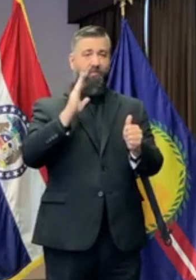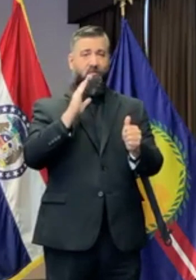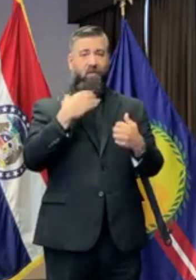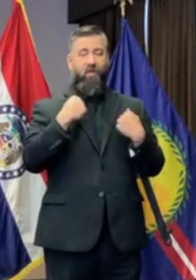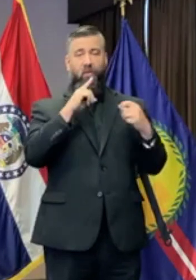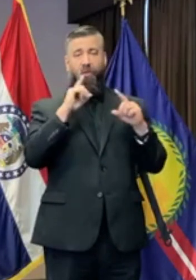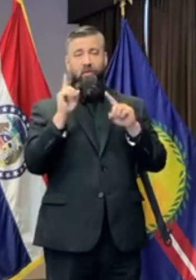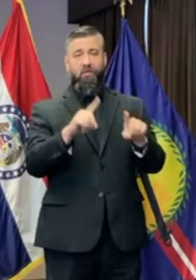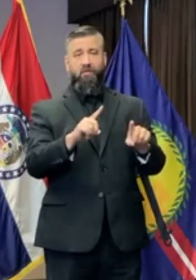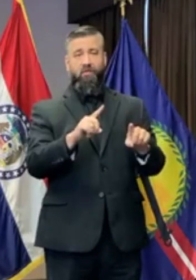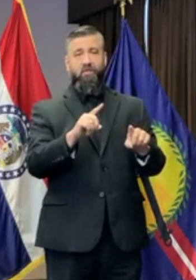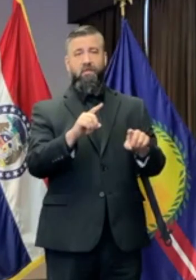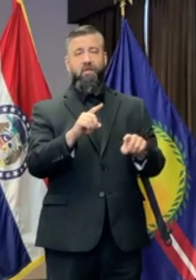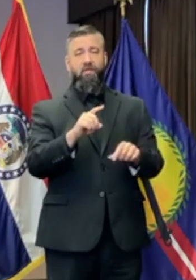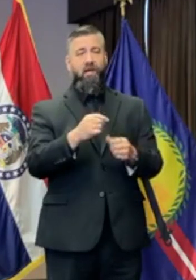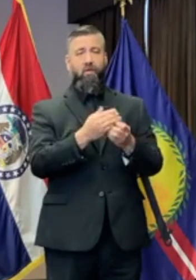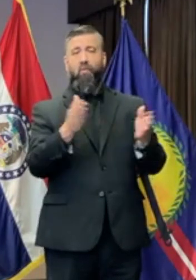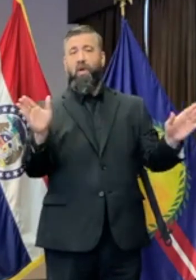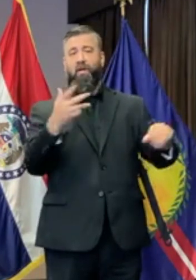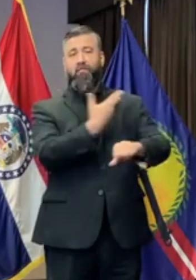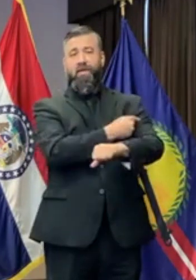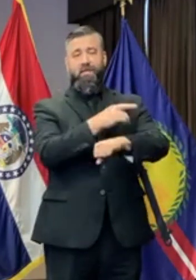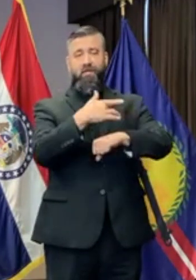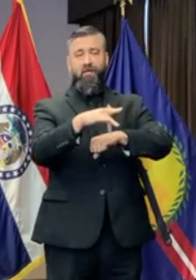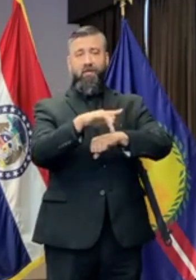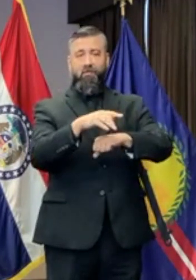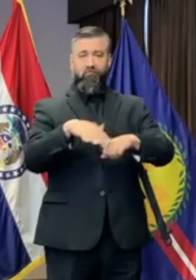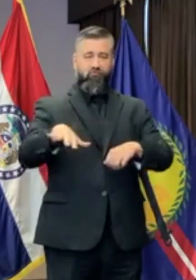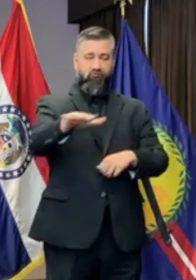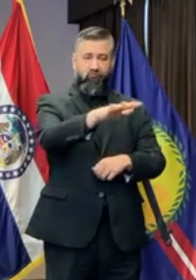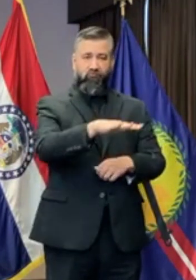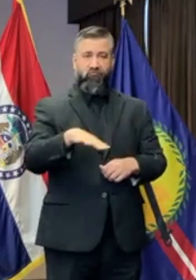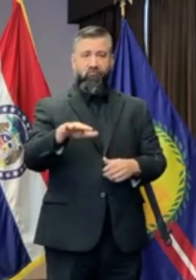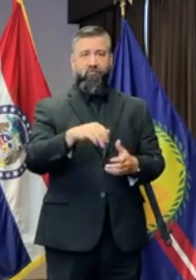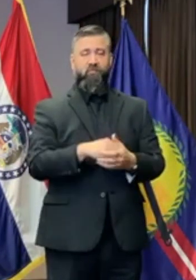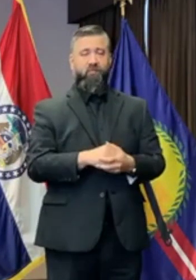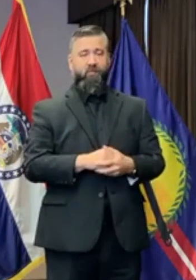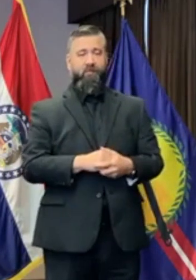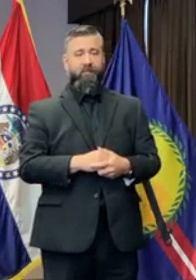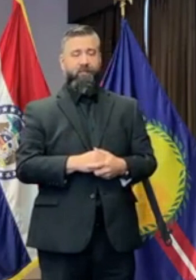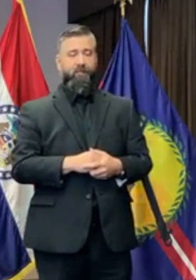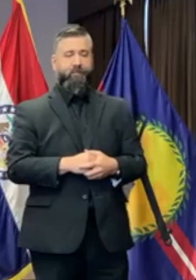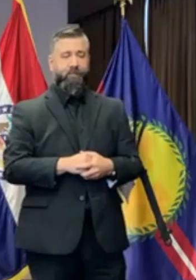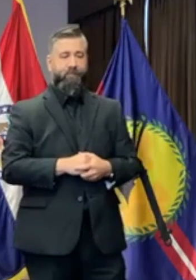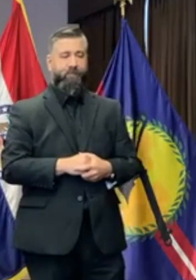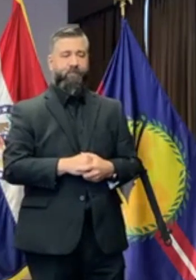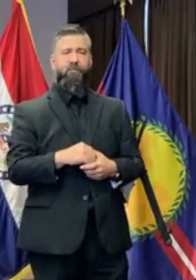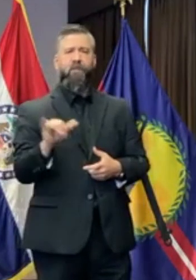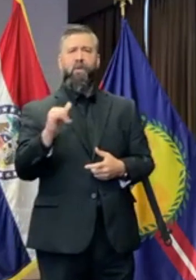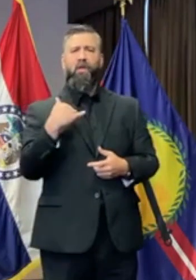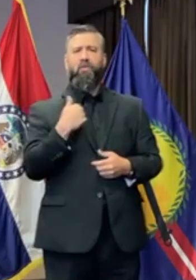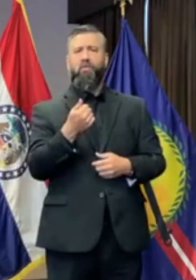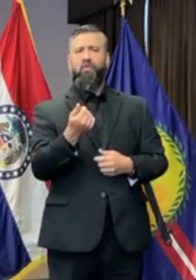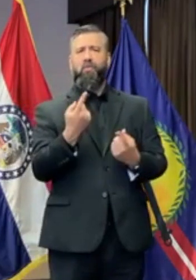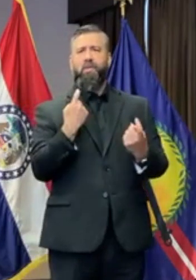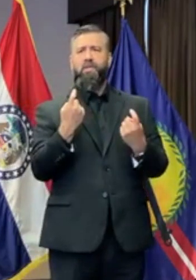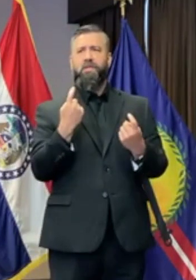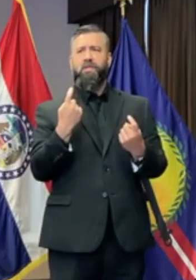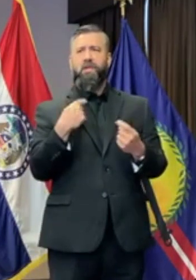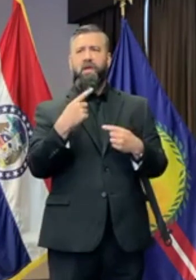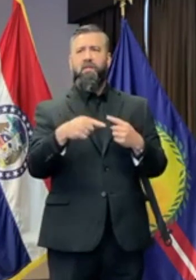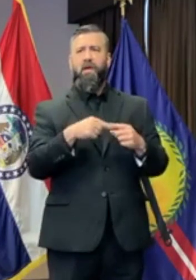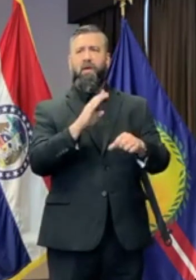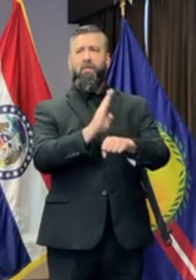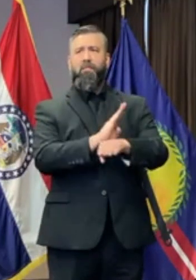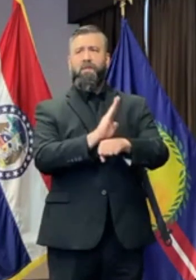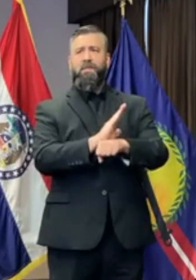orders and wide vaccine availability in our community. We also have a couple of related questions about businesses